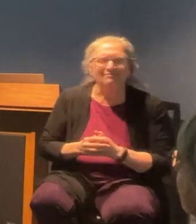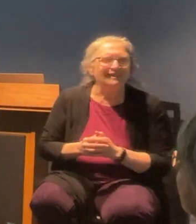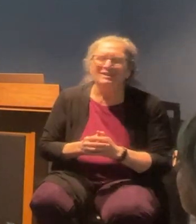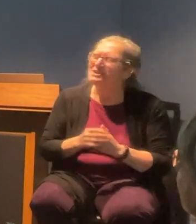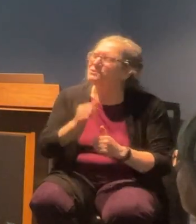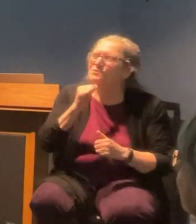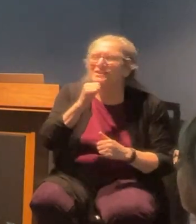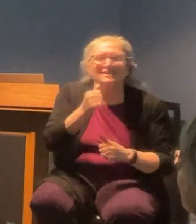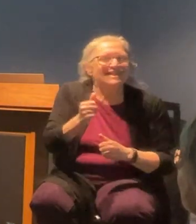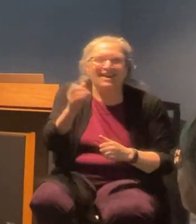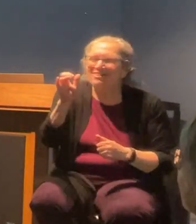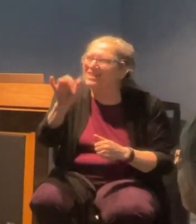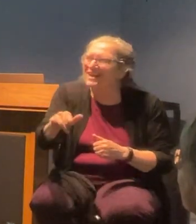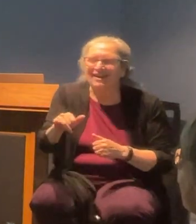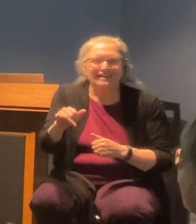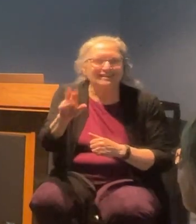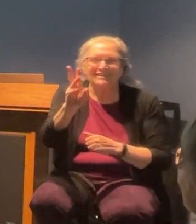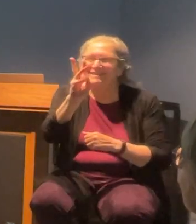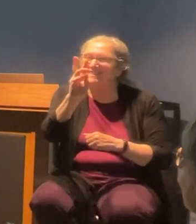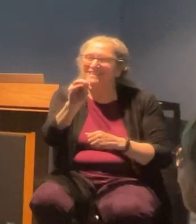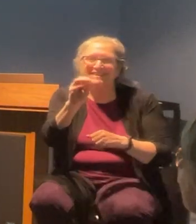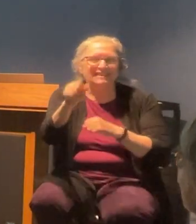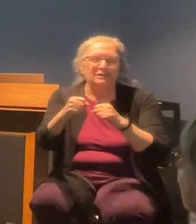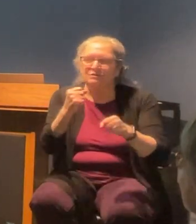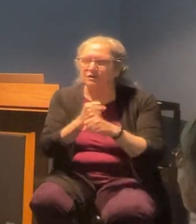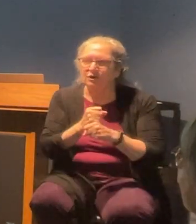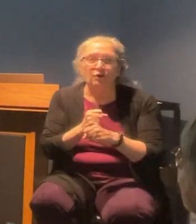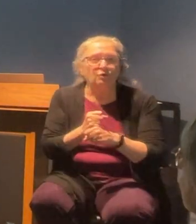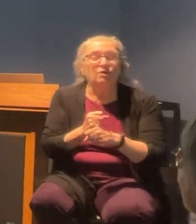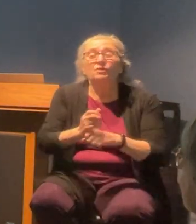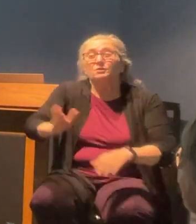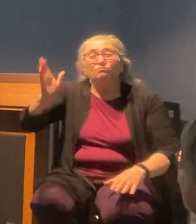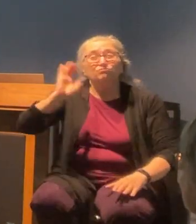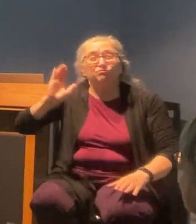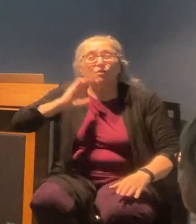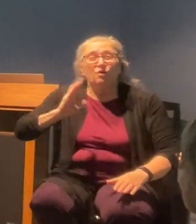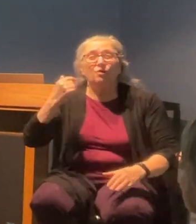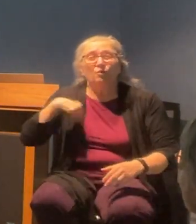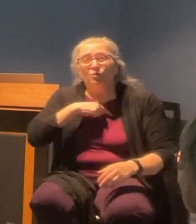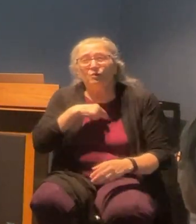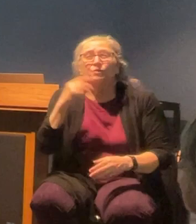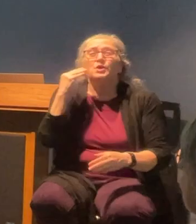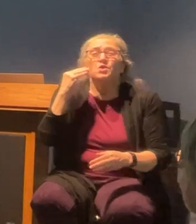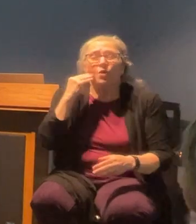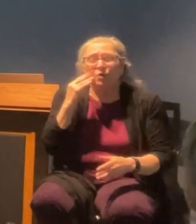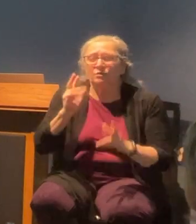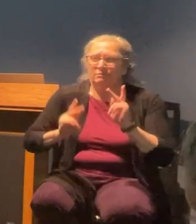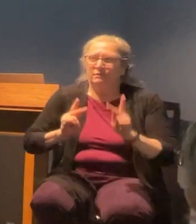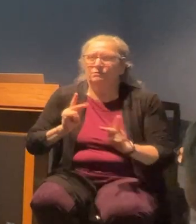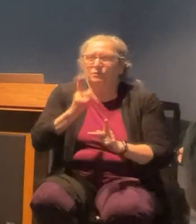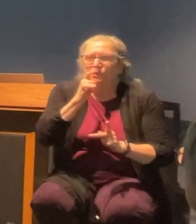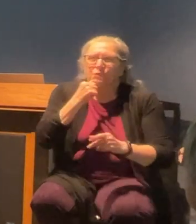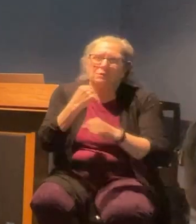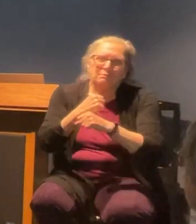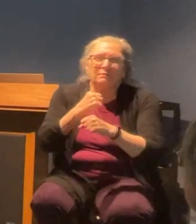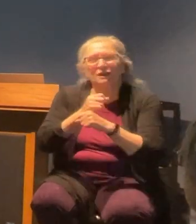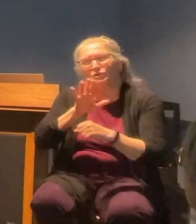that. 60 years ago, right? You knew the people that making your clothes.